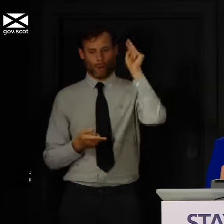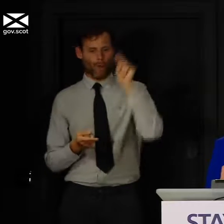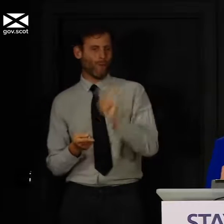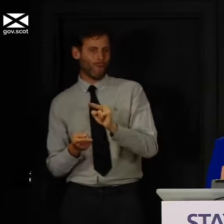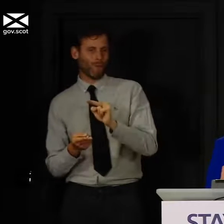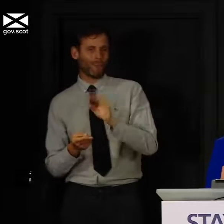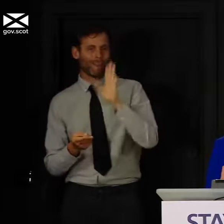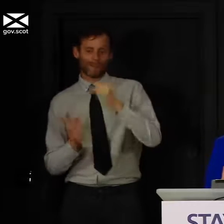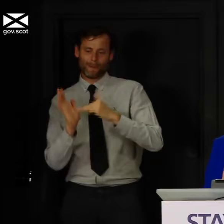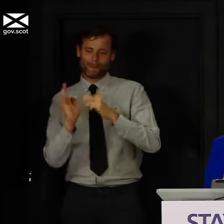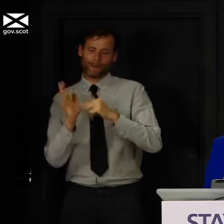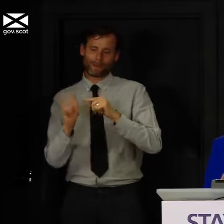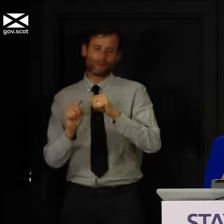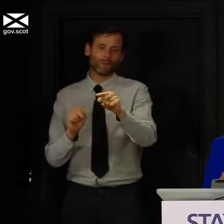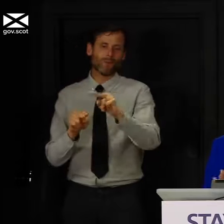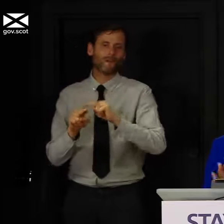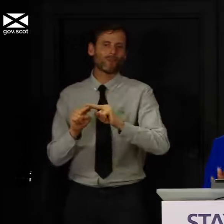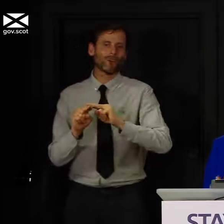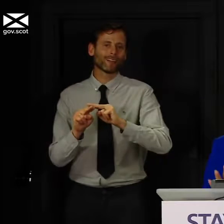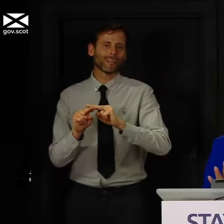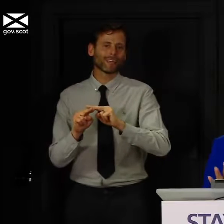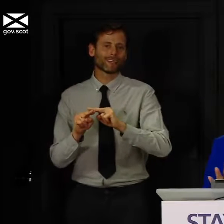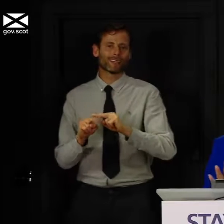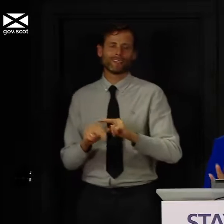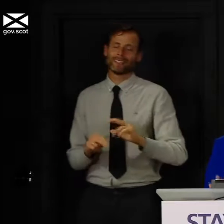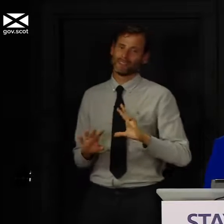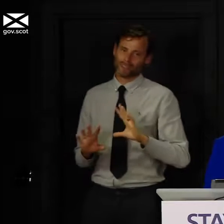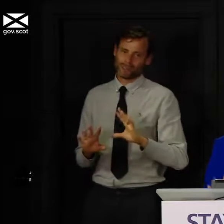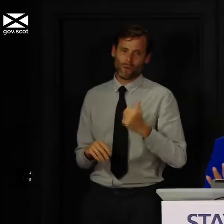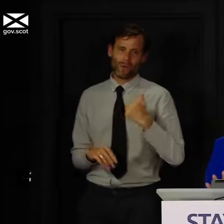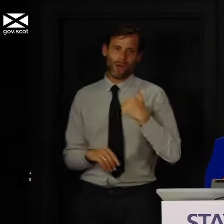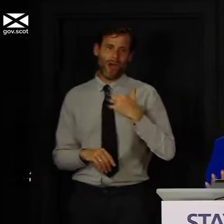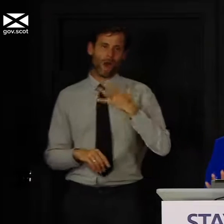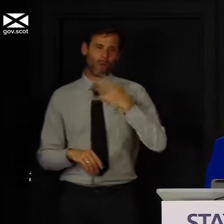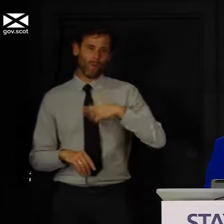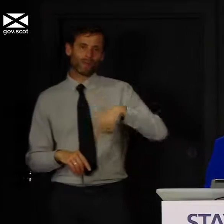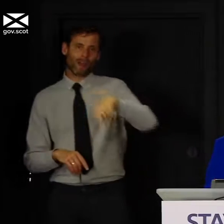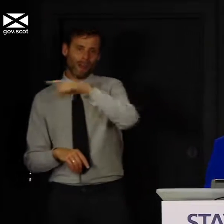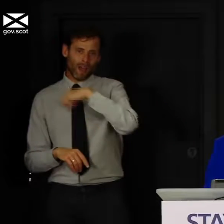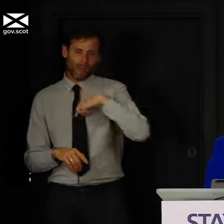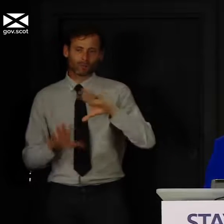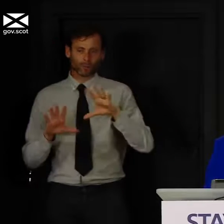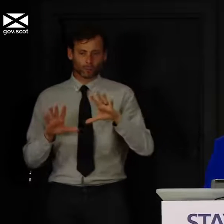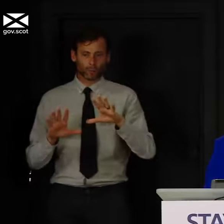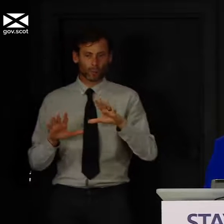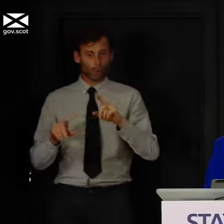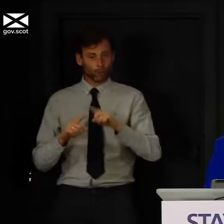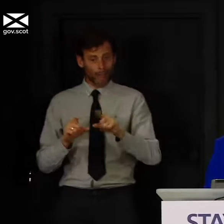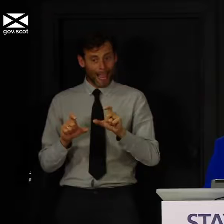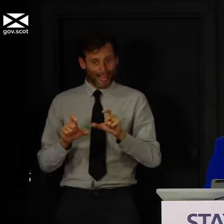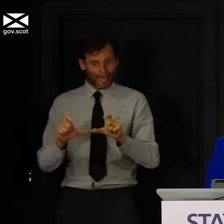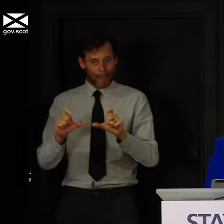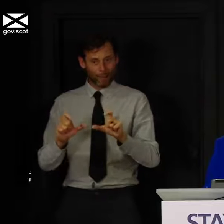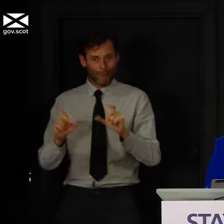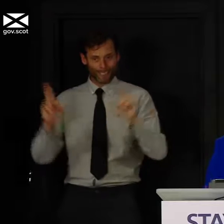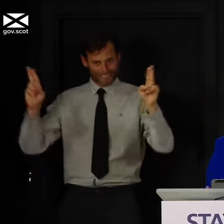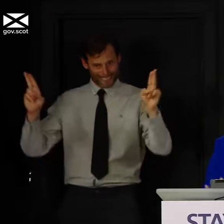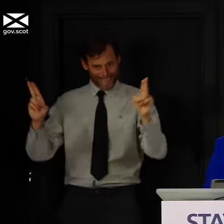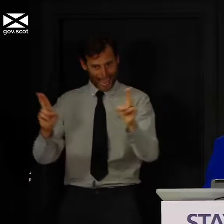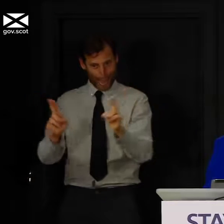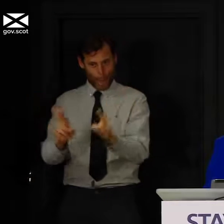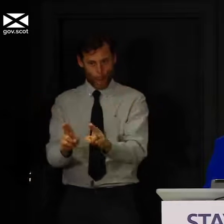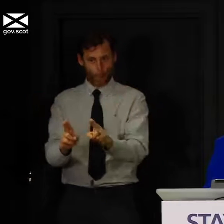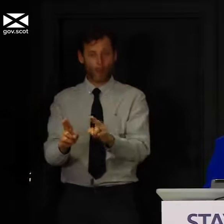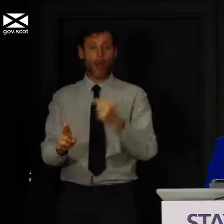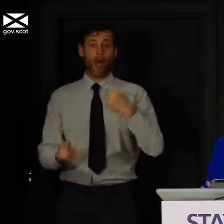in a weekday. So I want us to continue to make the progress. I want to be here on many, many